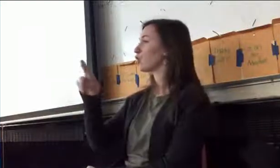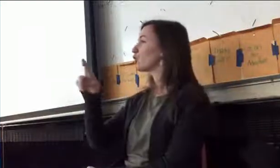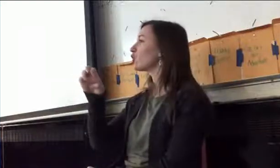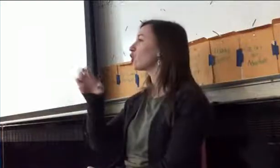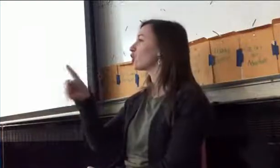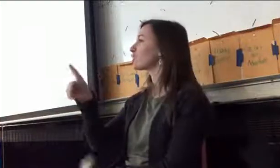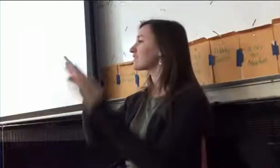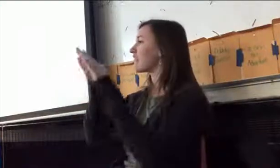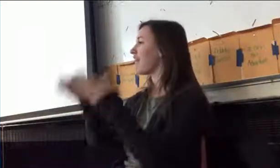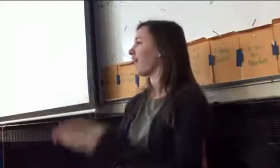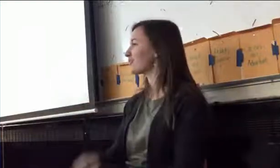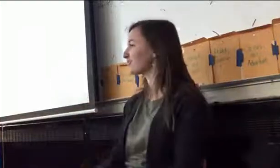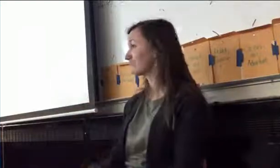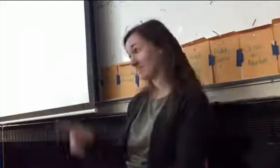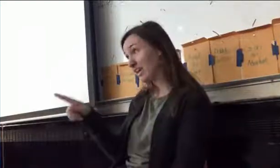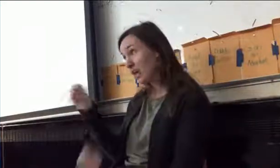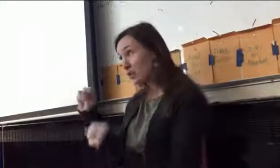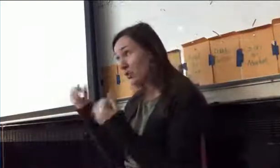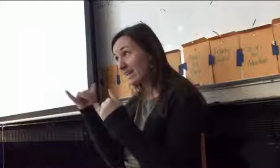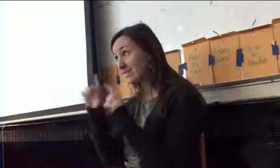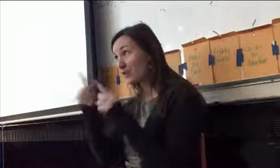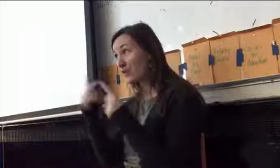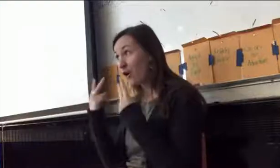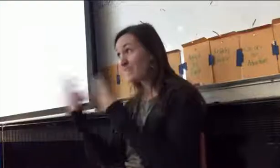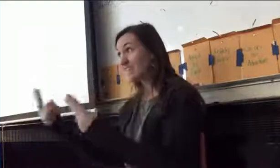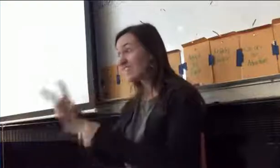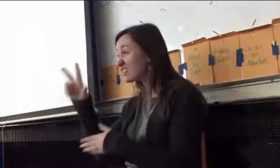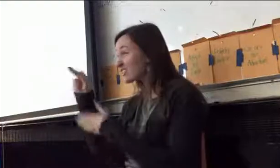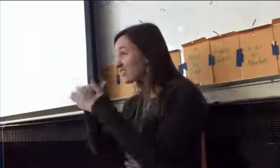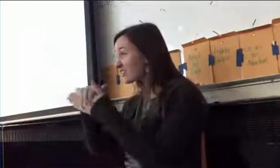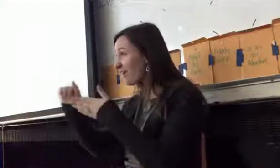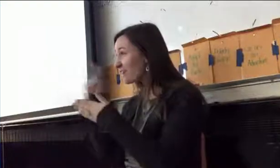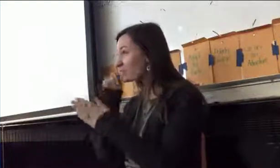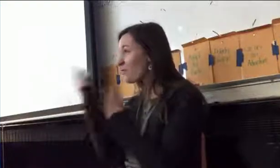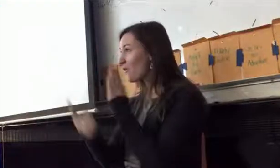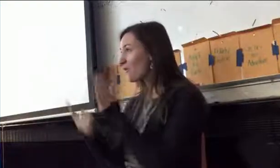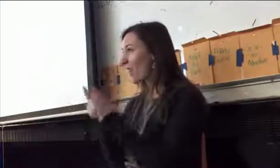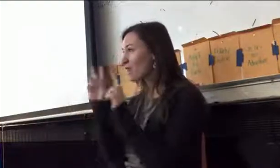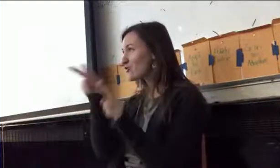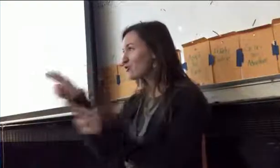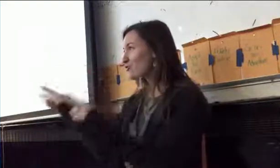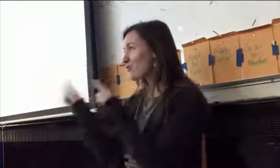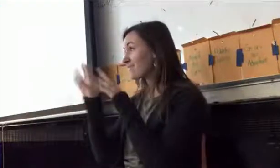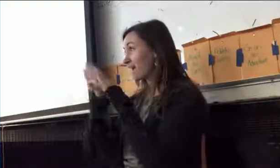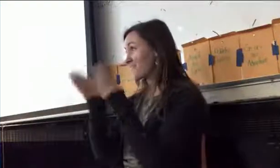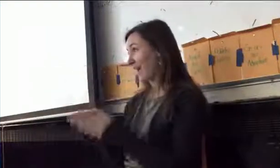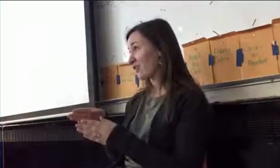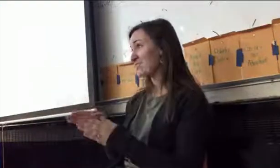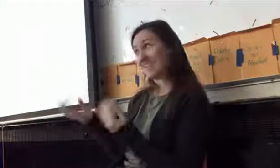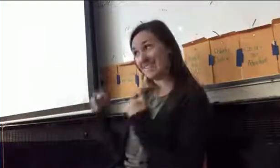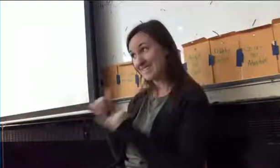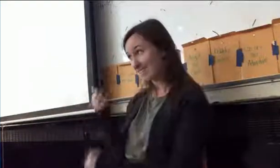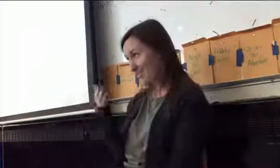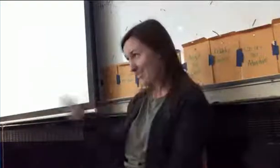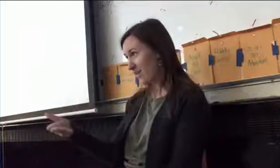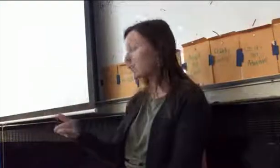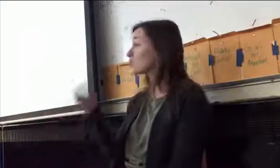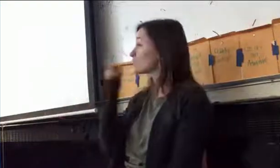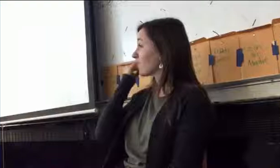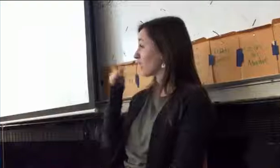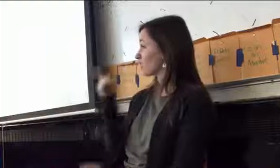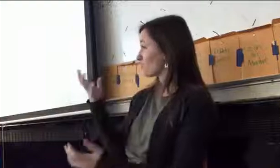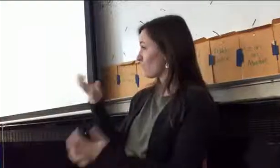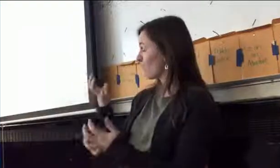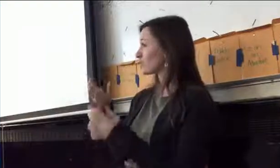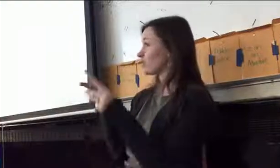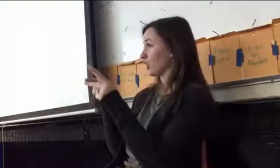and still visit the whole house. It's about $30 for an hour tour if you'd like to go around. Also, if you would really like to, the